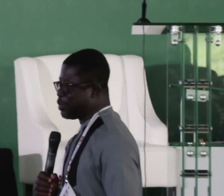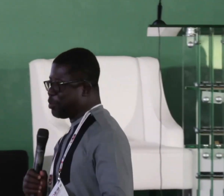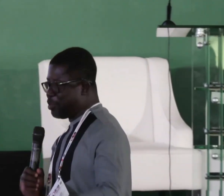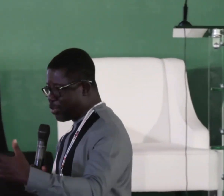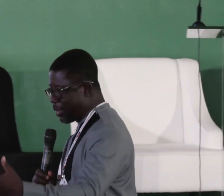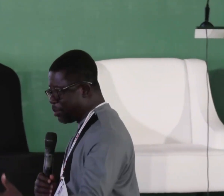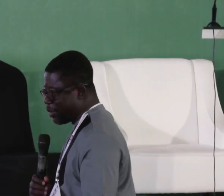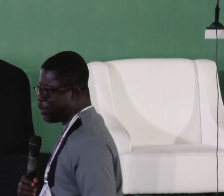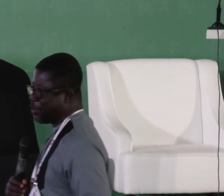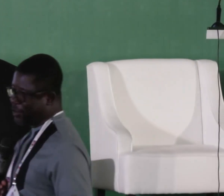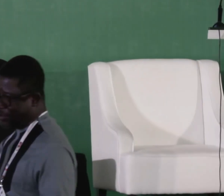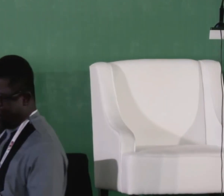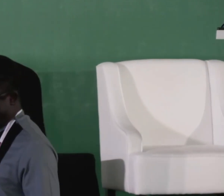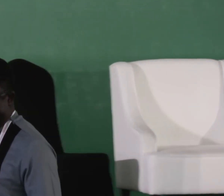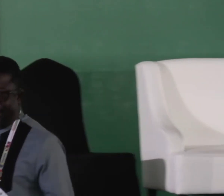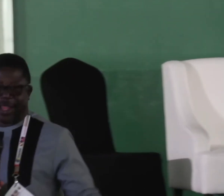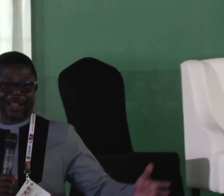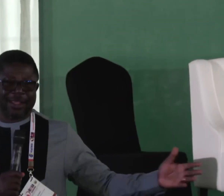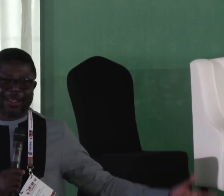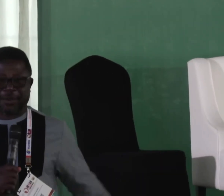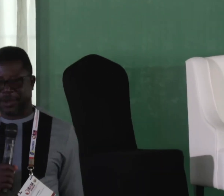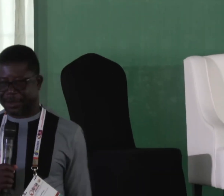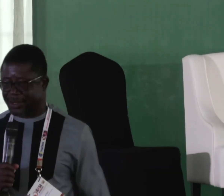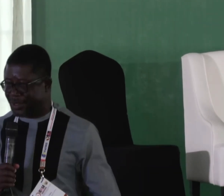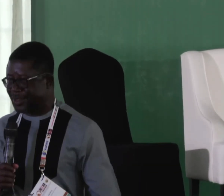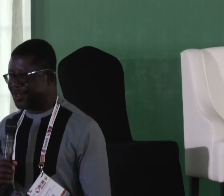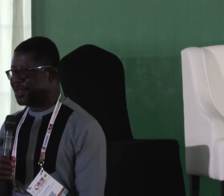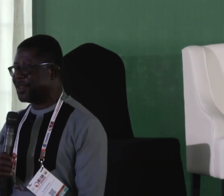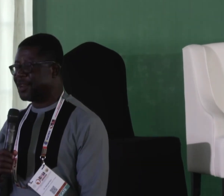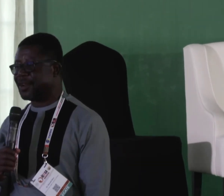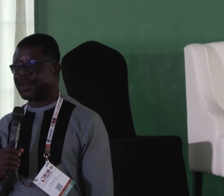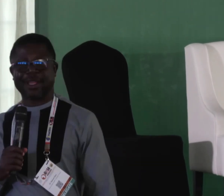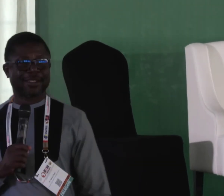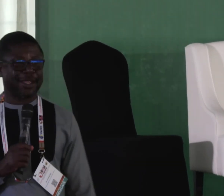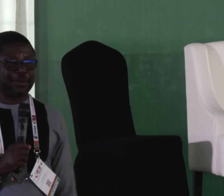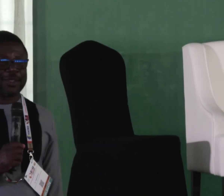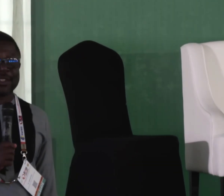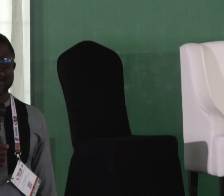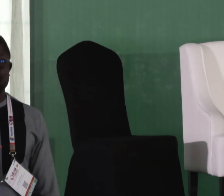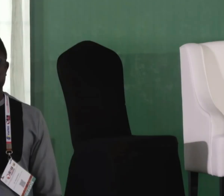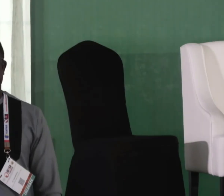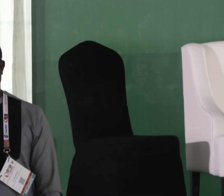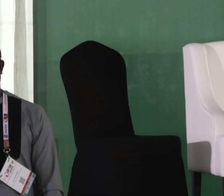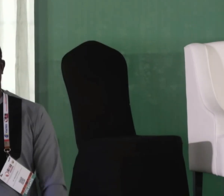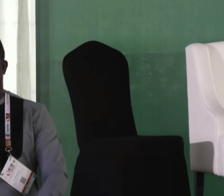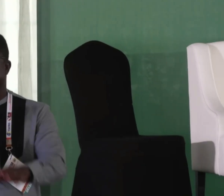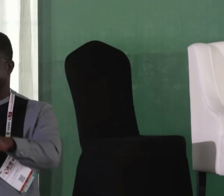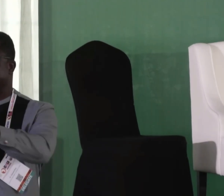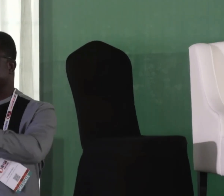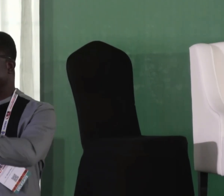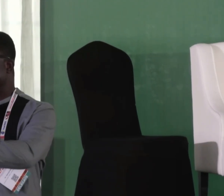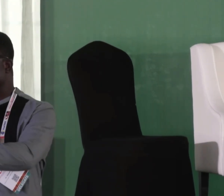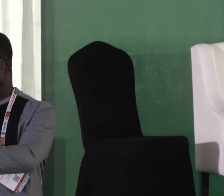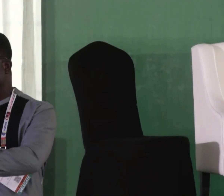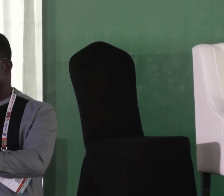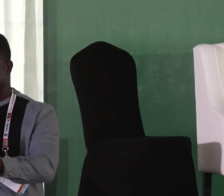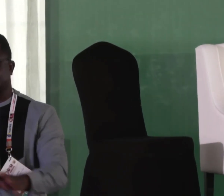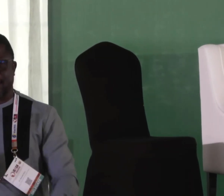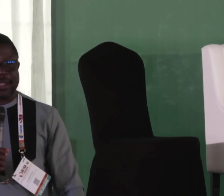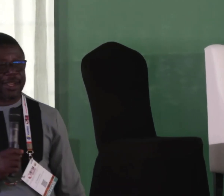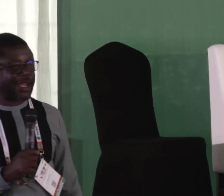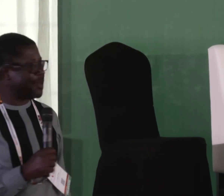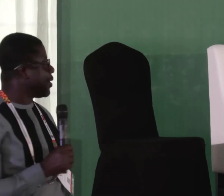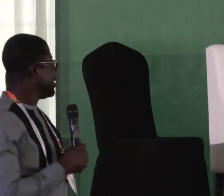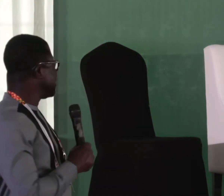to PrEP refill at the pharmacy. All right, excellent presentation. So are there any